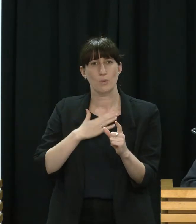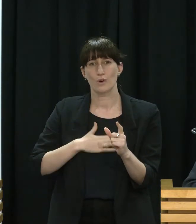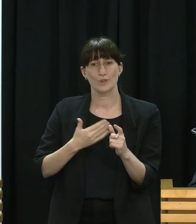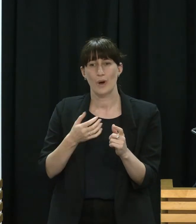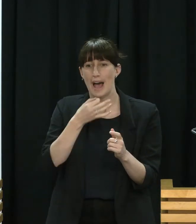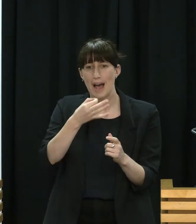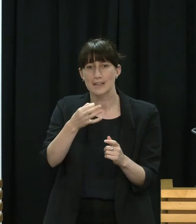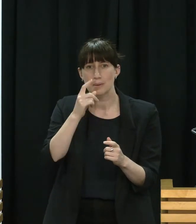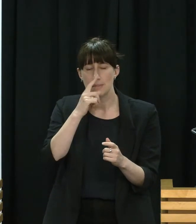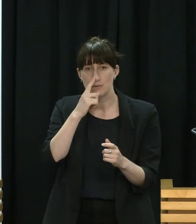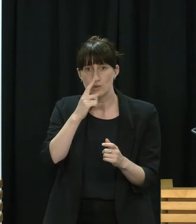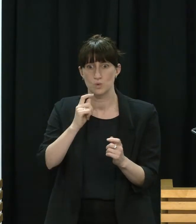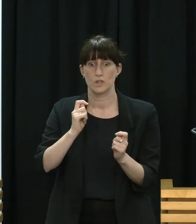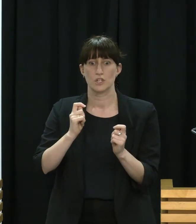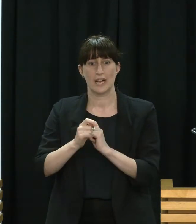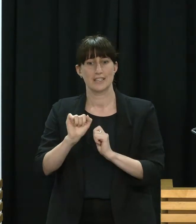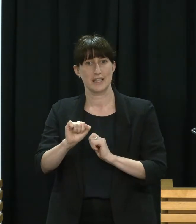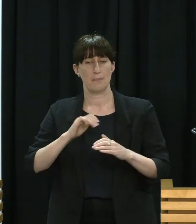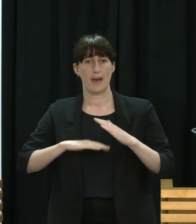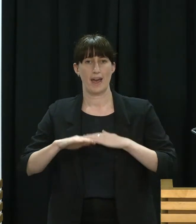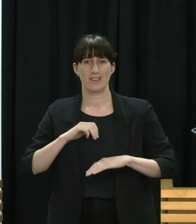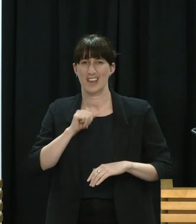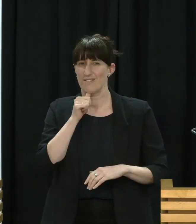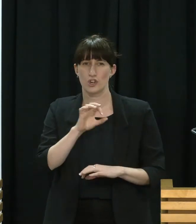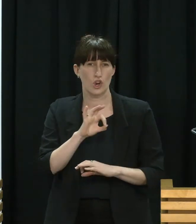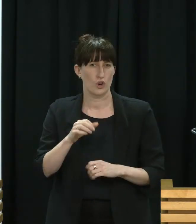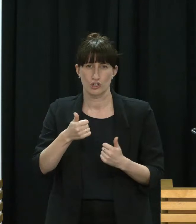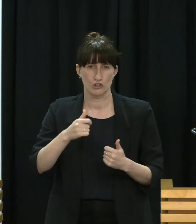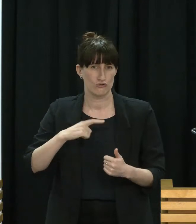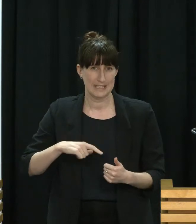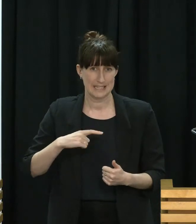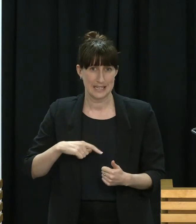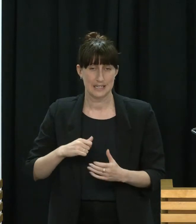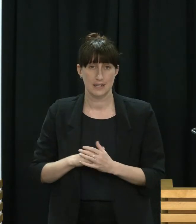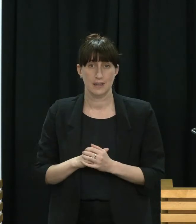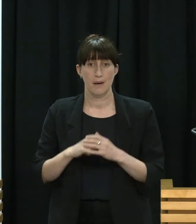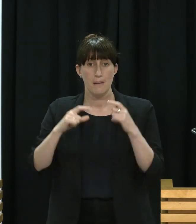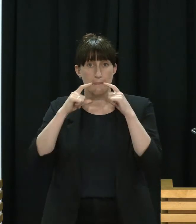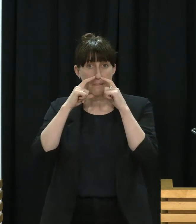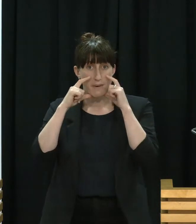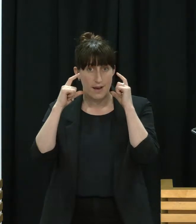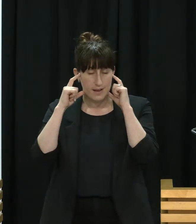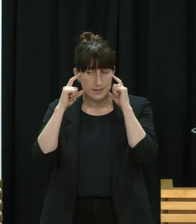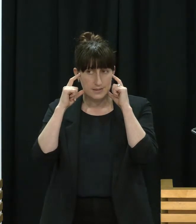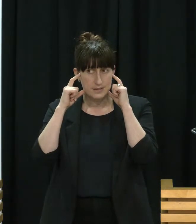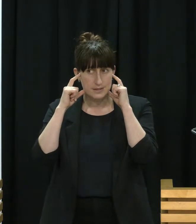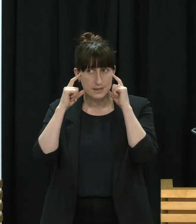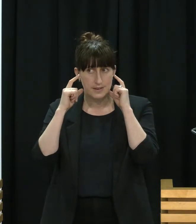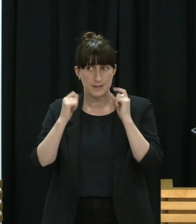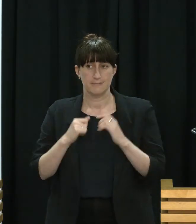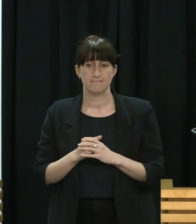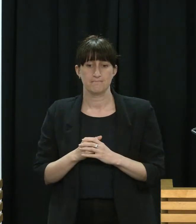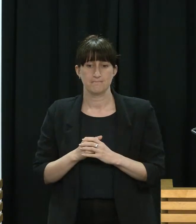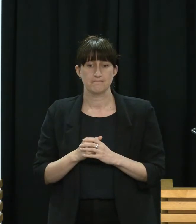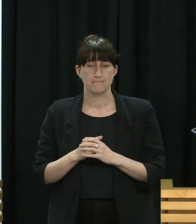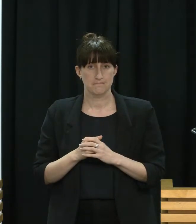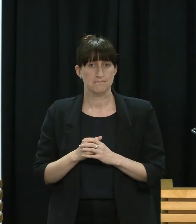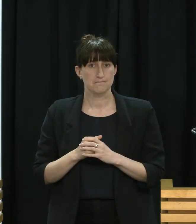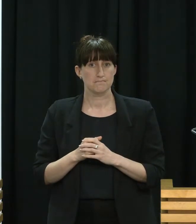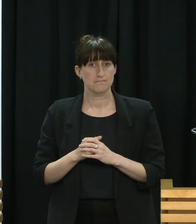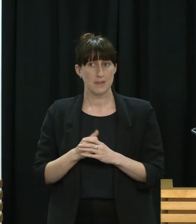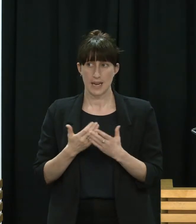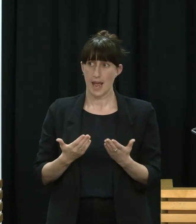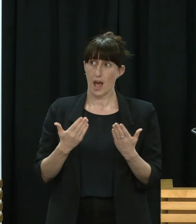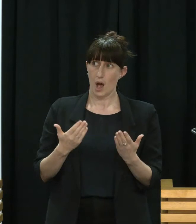good public health rationale for it. So mask use is one of those things where we are using masks